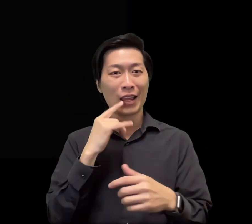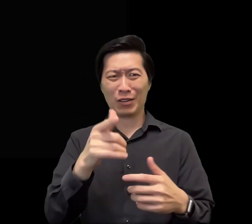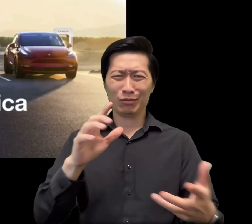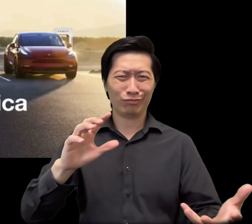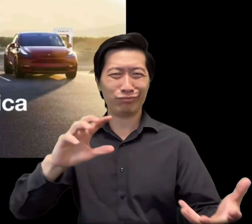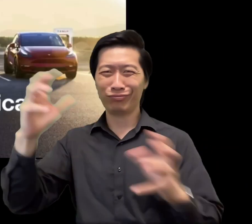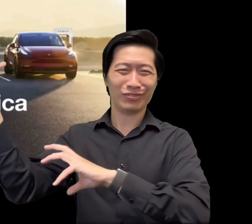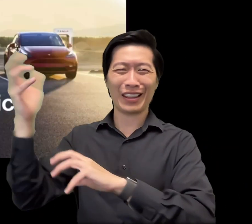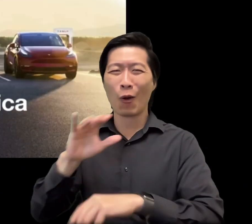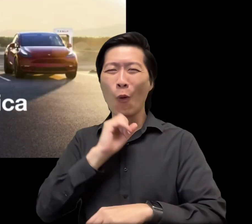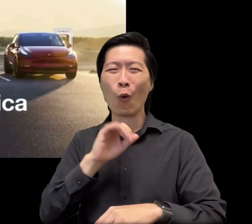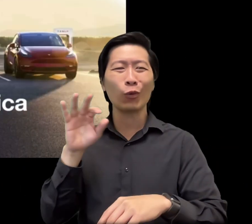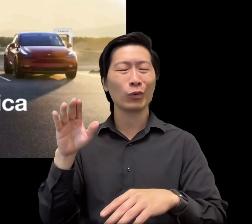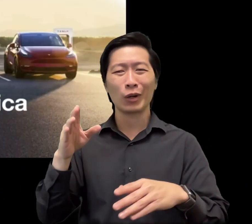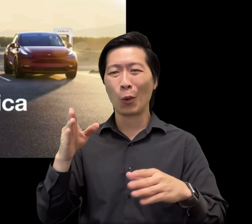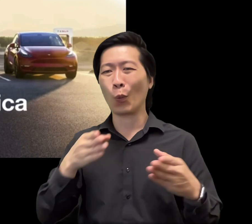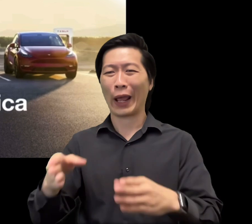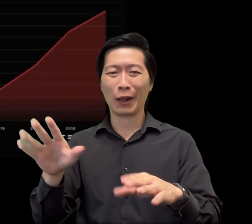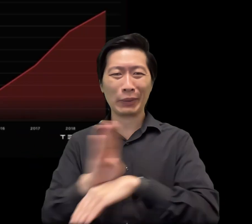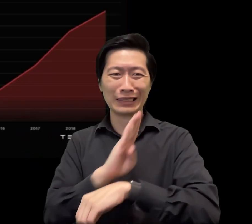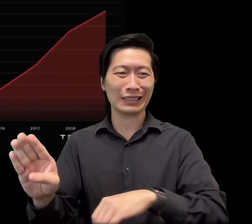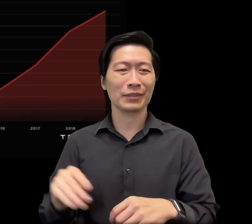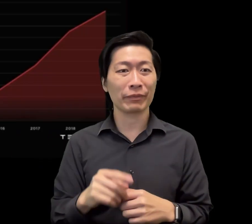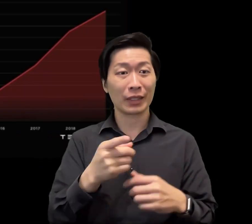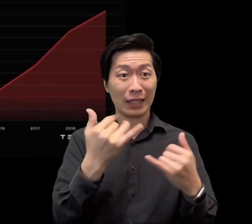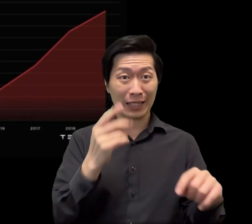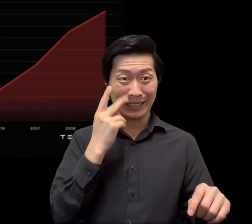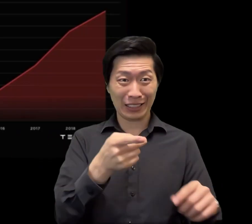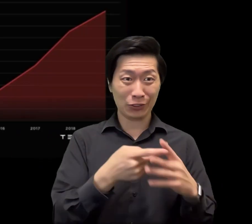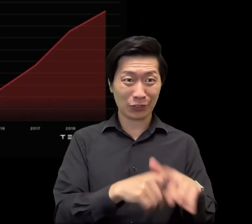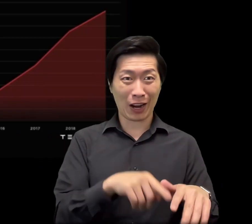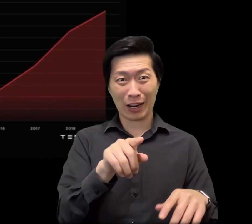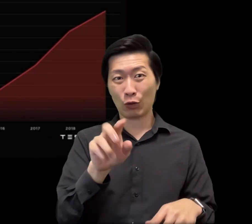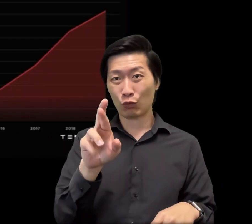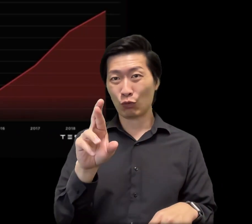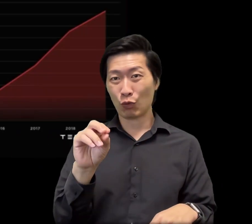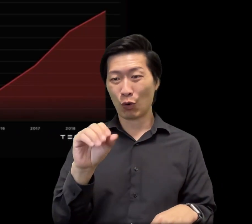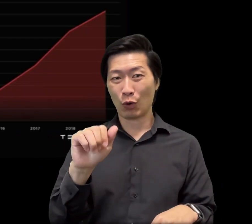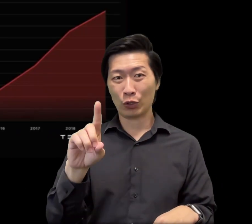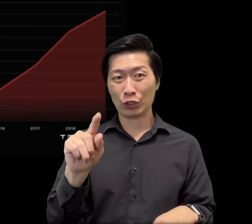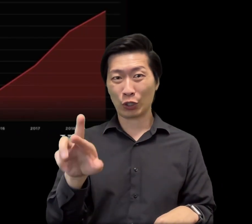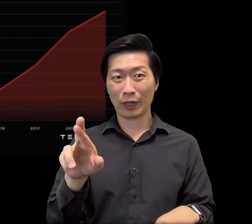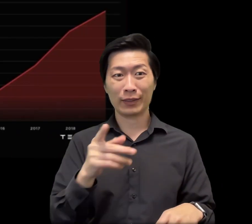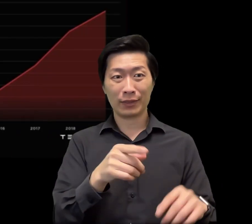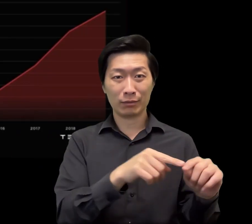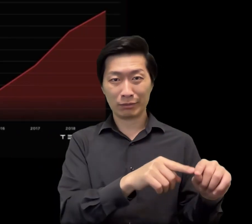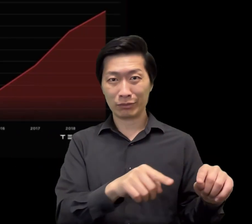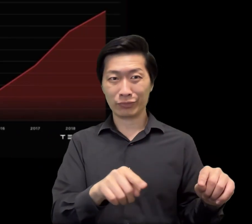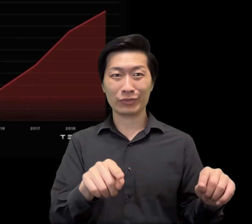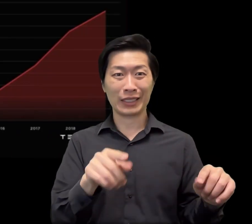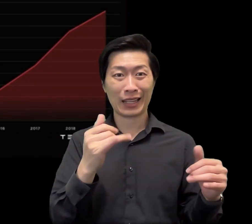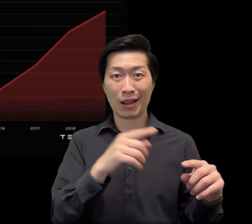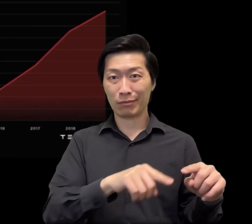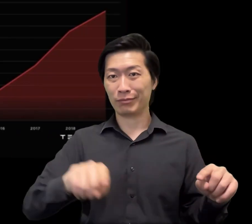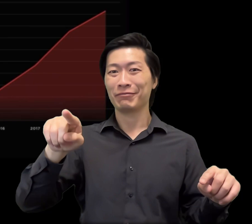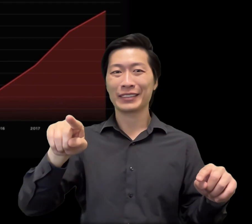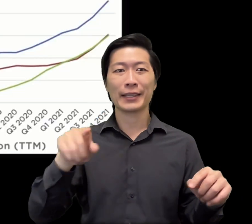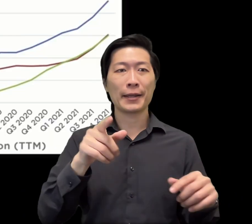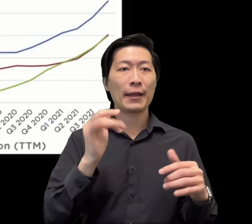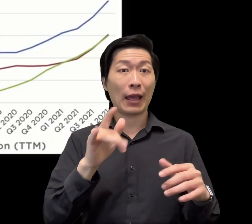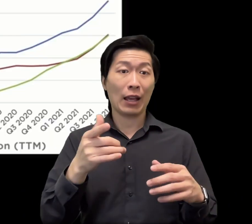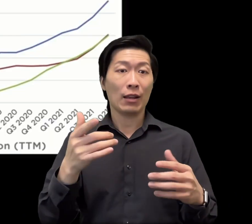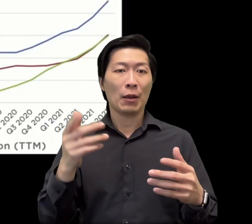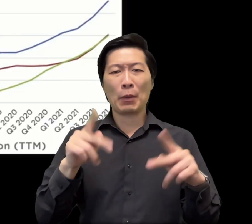disruption cubed. So this is the fleet that electrifies America. Tesla starts selling the Roadster. Now we've actually gotten to this move the needle